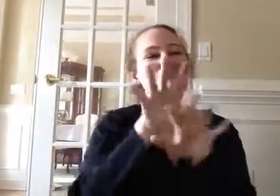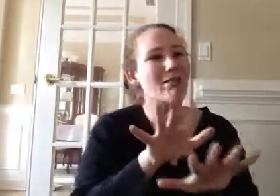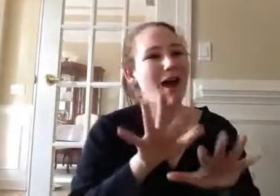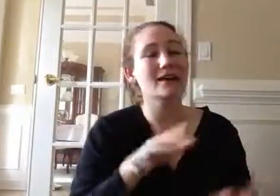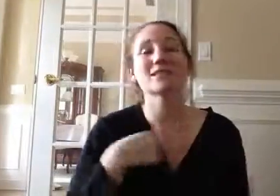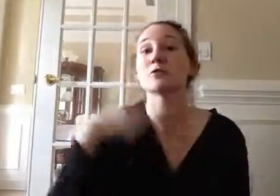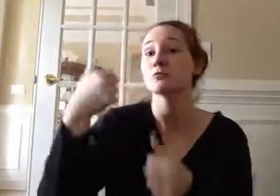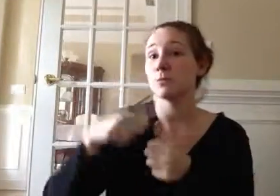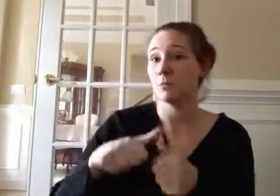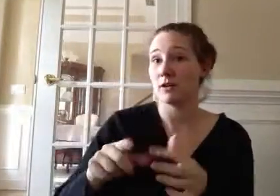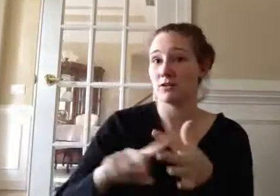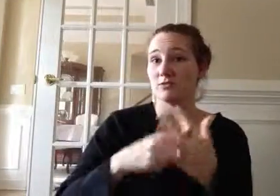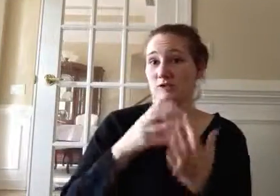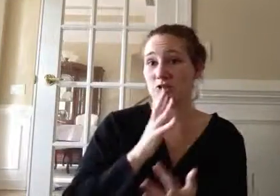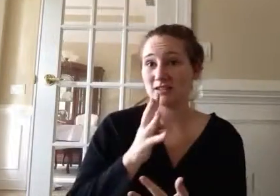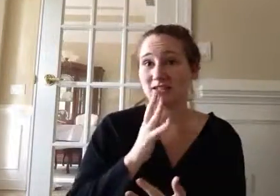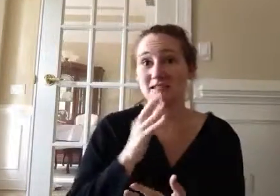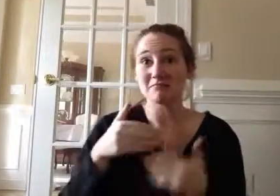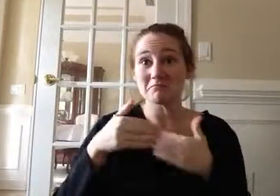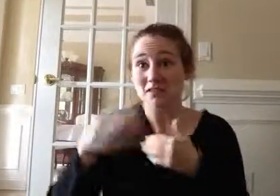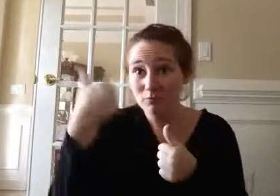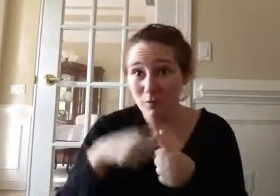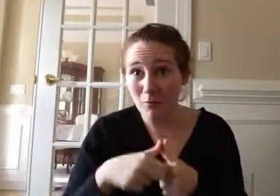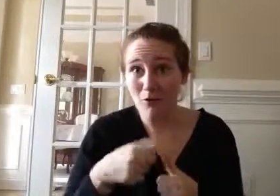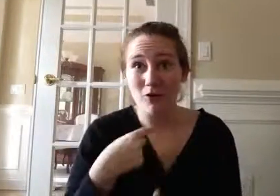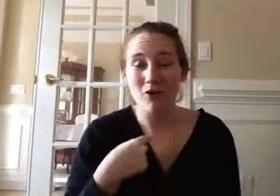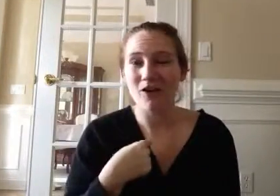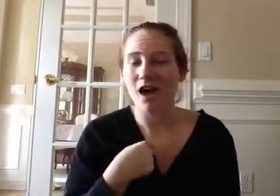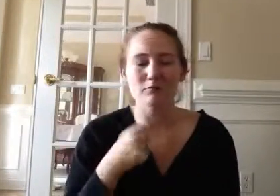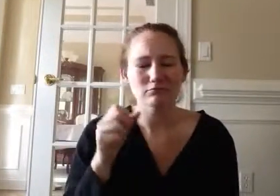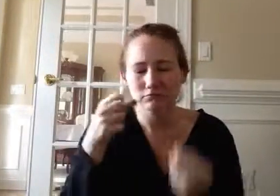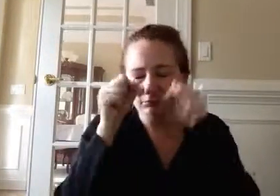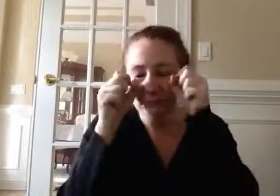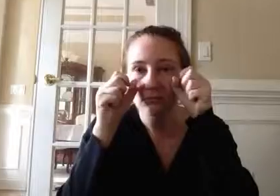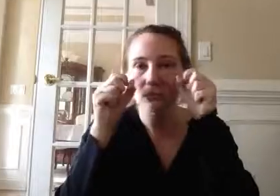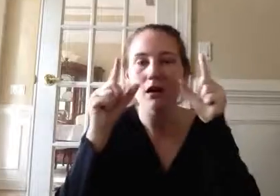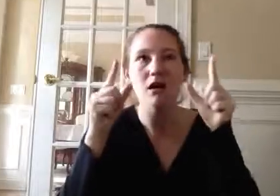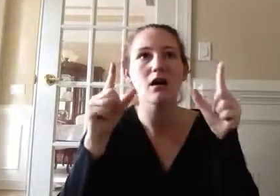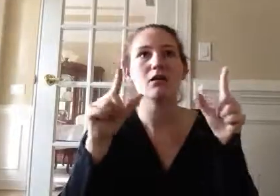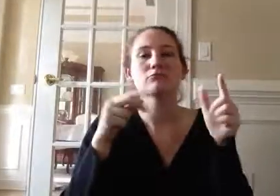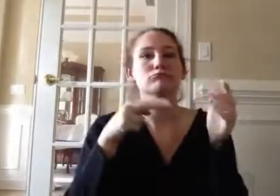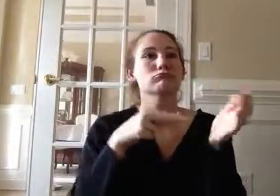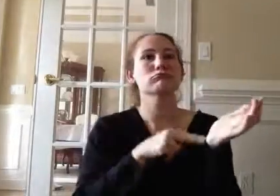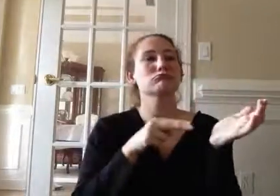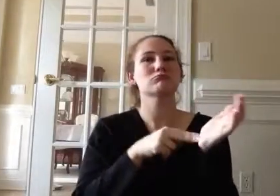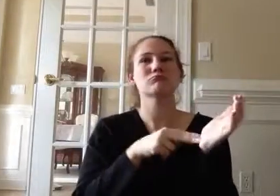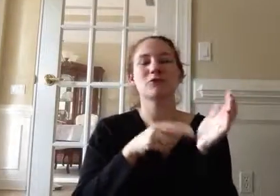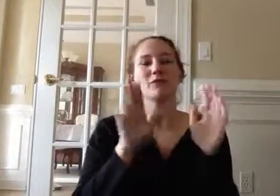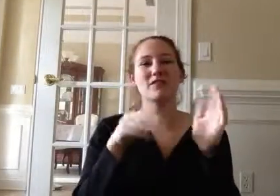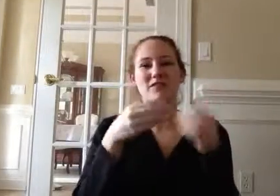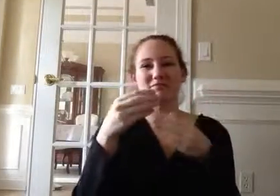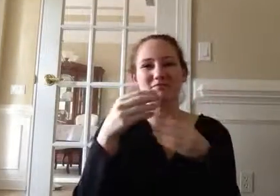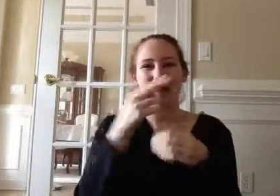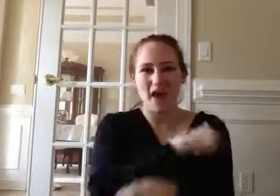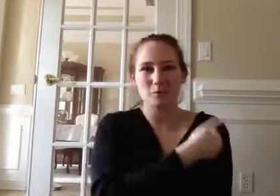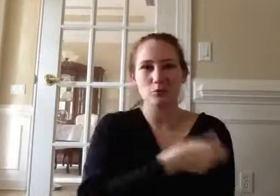started talking. Then the next thing I remember, I was waking up in the hospital recovery room. A friend was waiting, and she took me